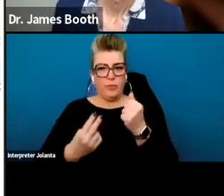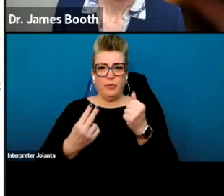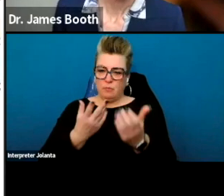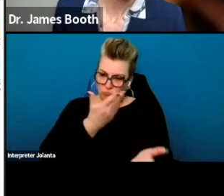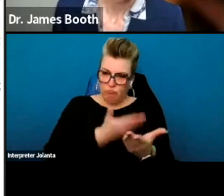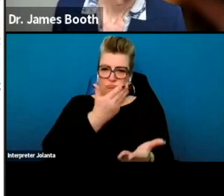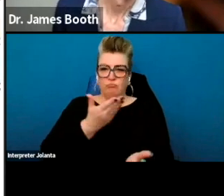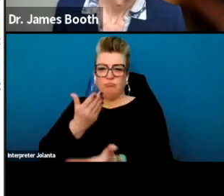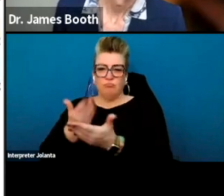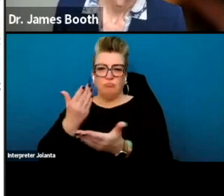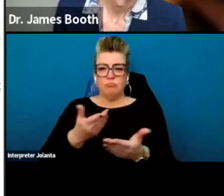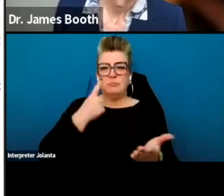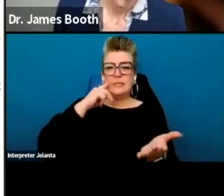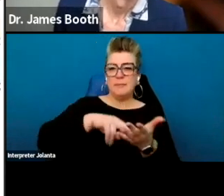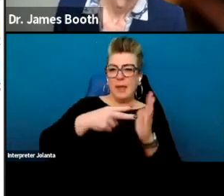semantics.